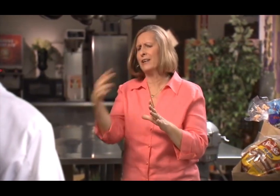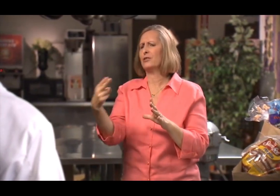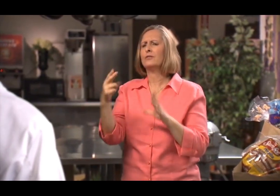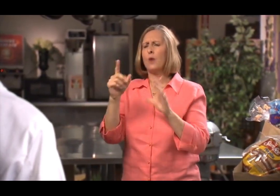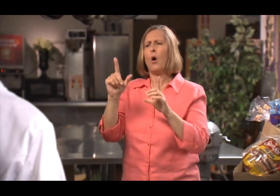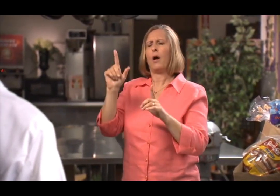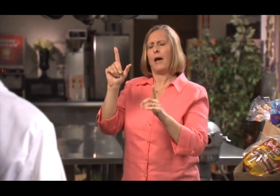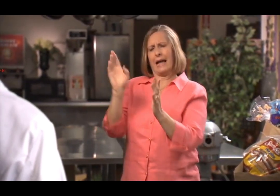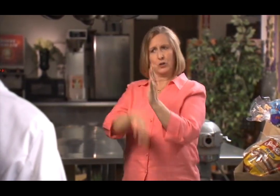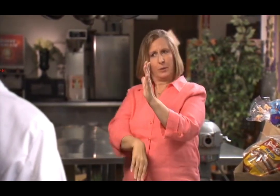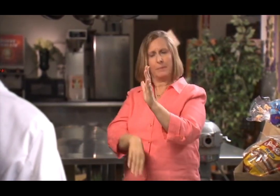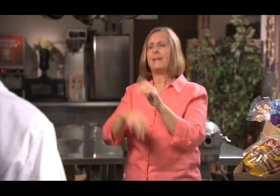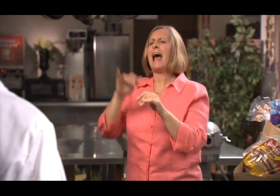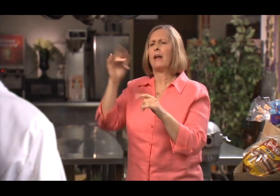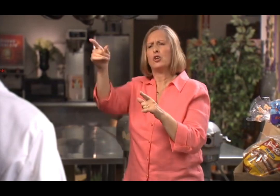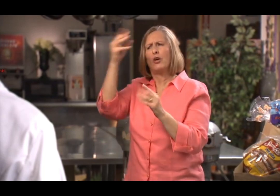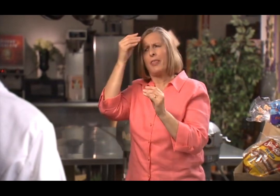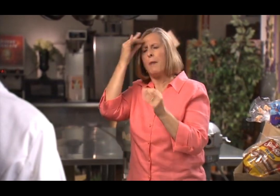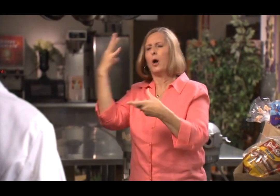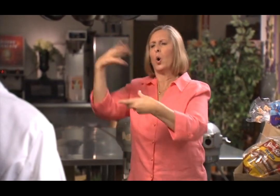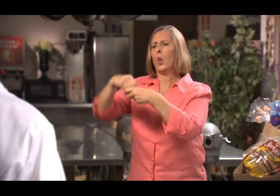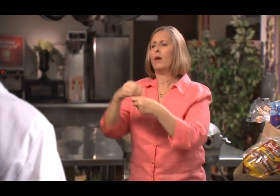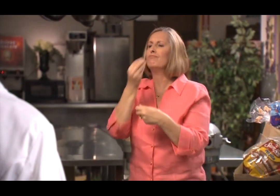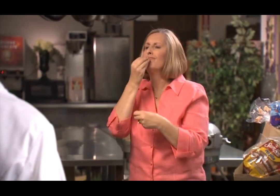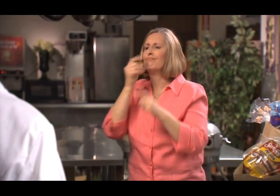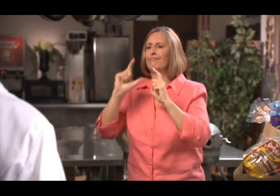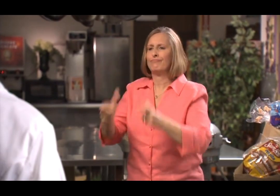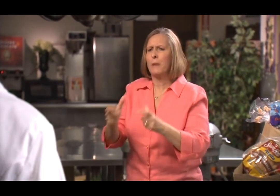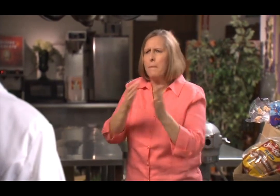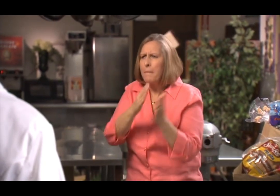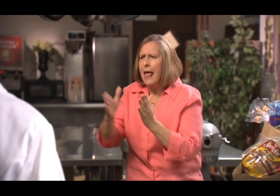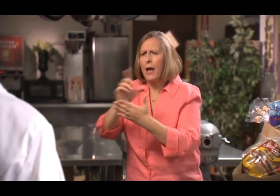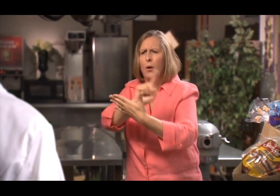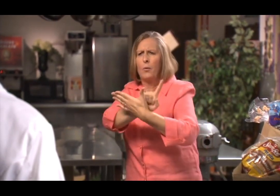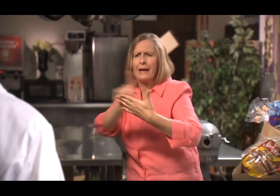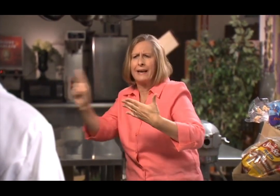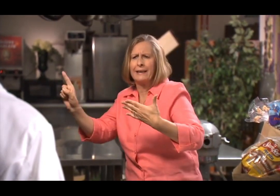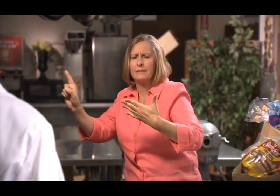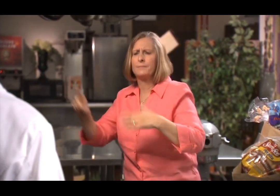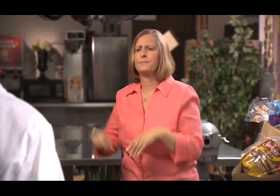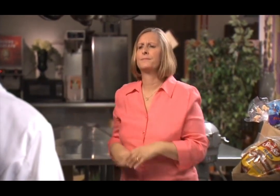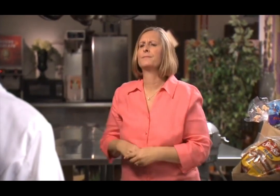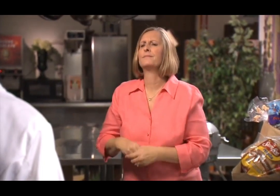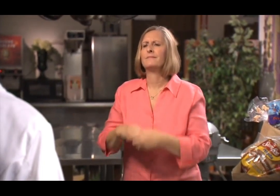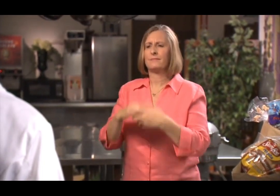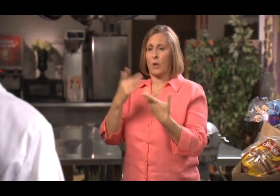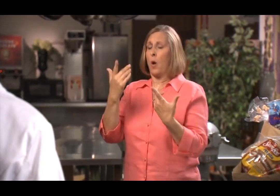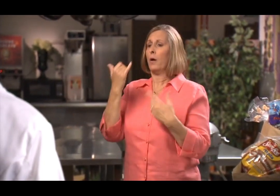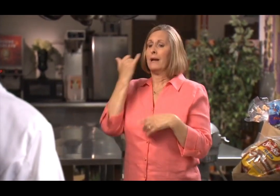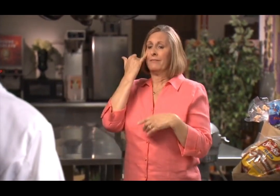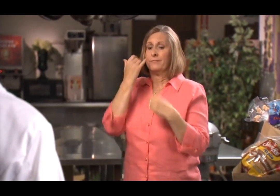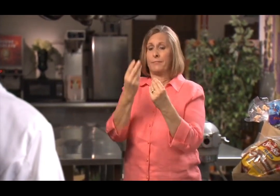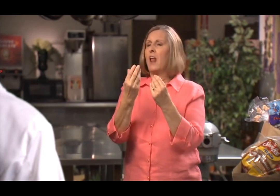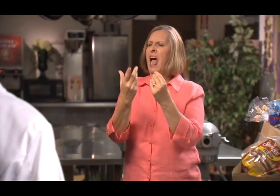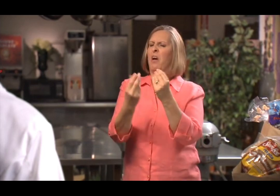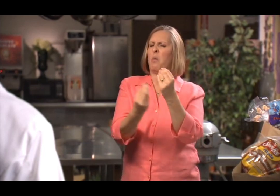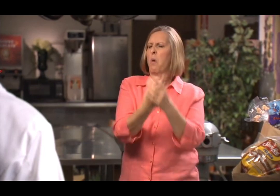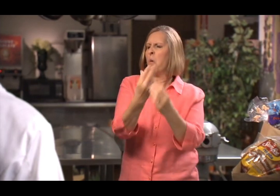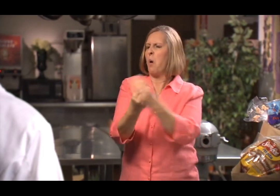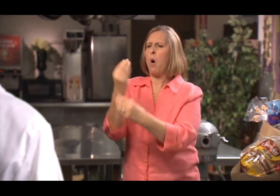fresh and cheap. You should think about including these items when you plan your meals for the week. If locally grown foods